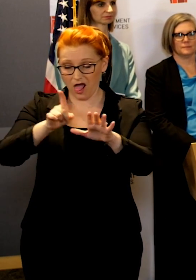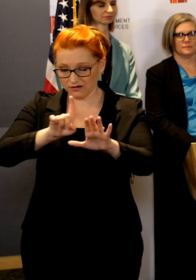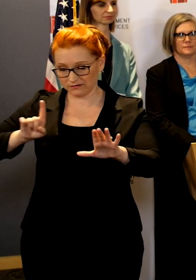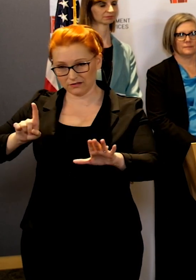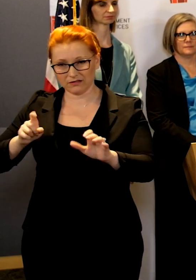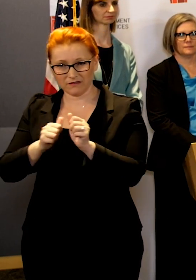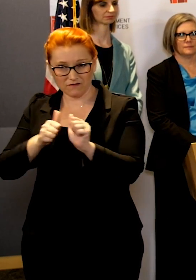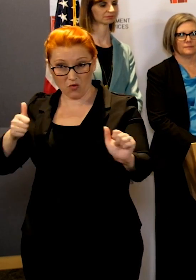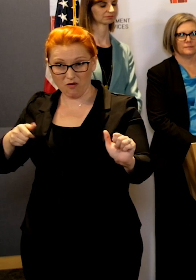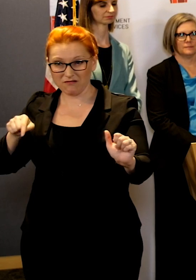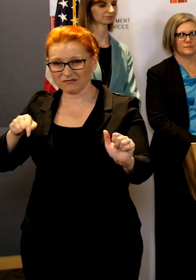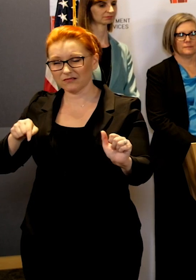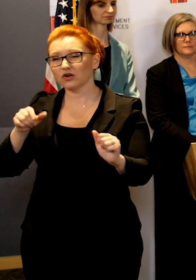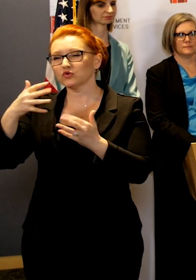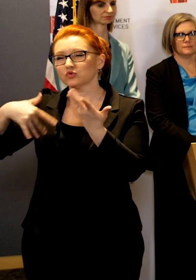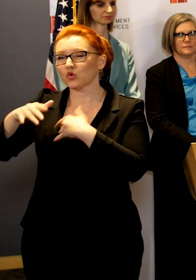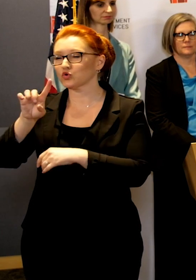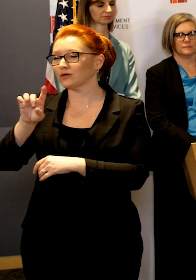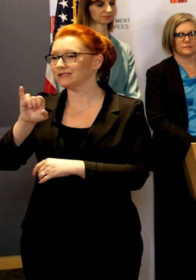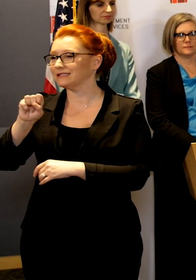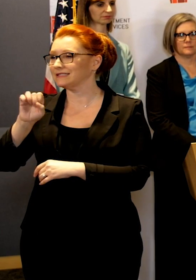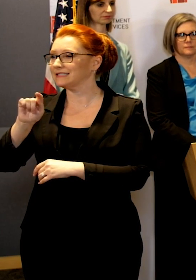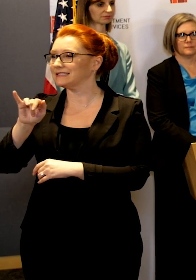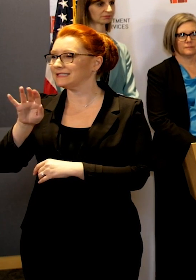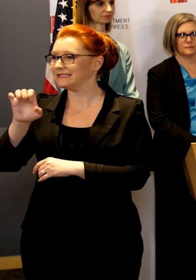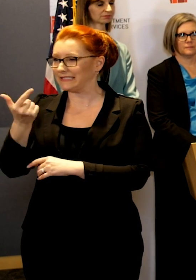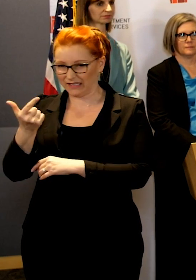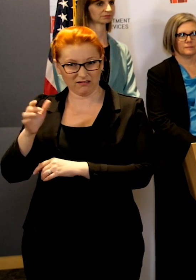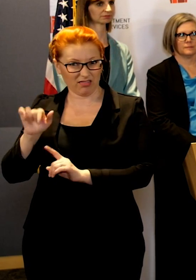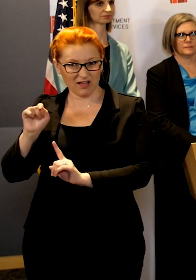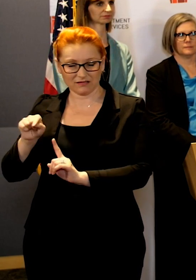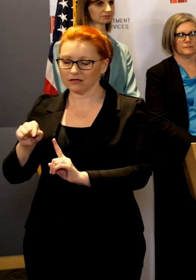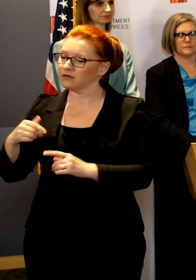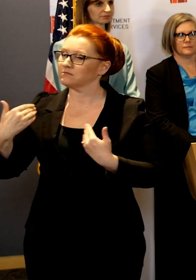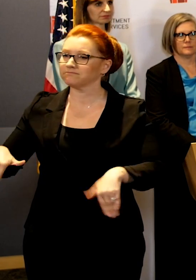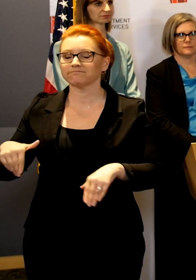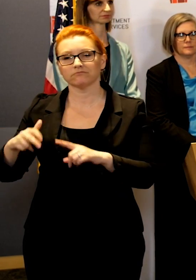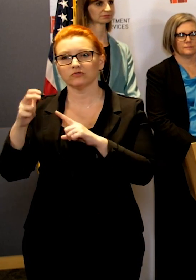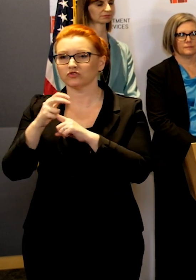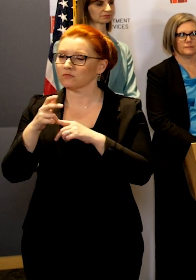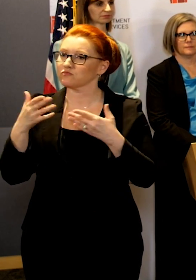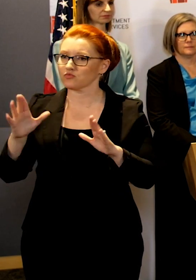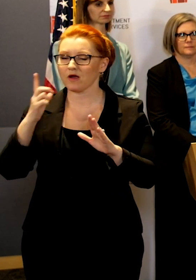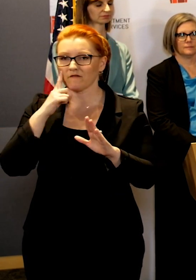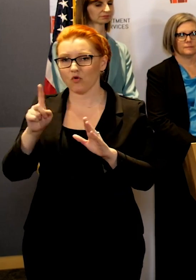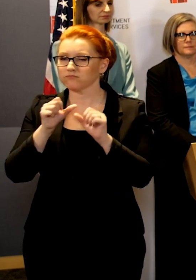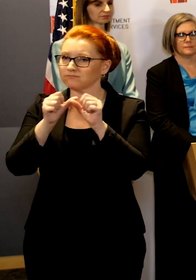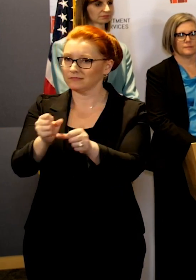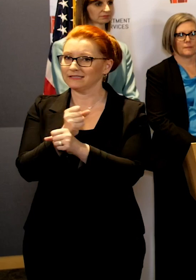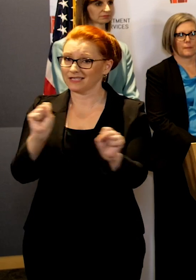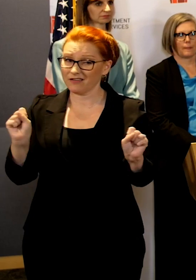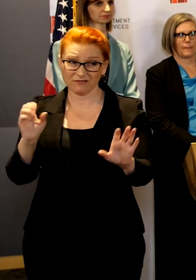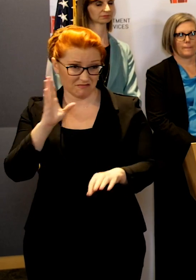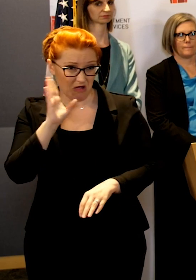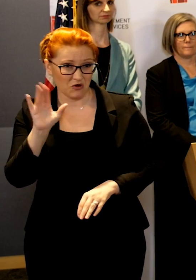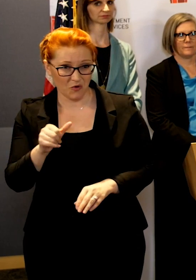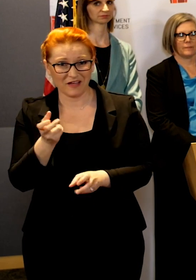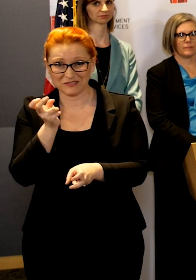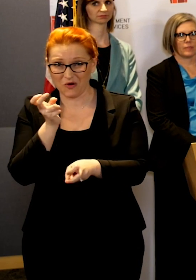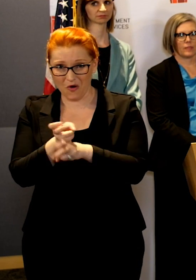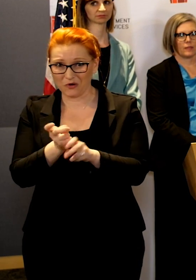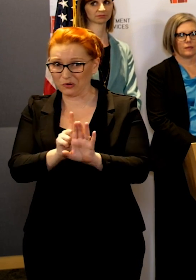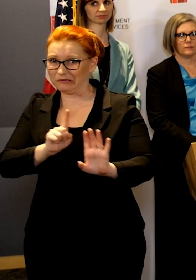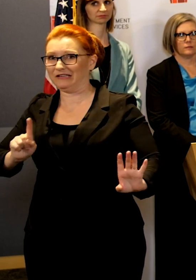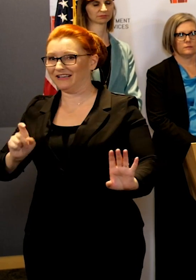personal distancing is one of the greatest measures you can take to stay safe, and that's hard to do in a crowded